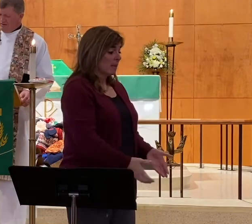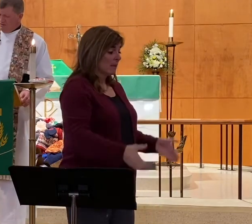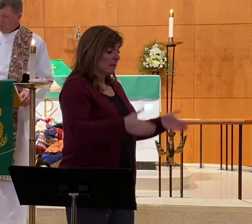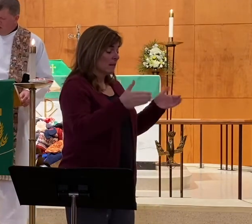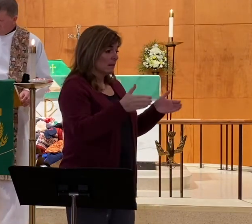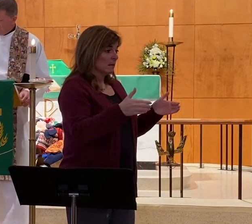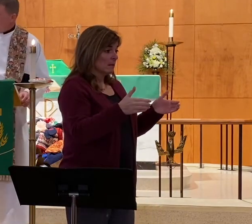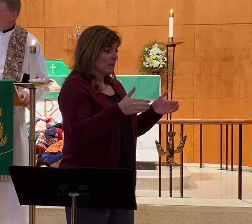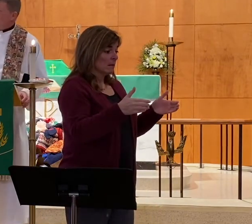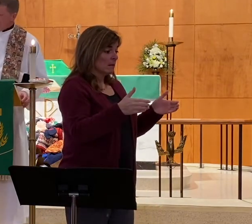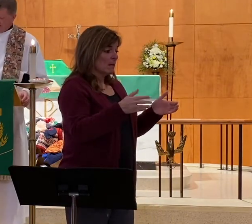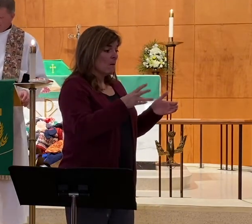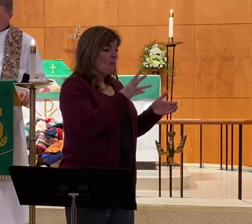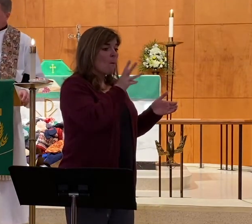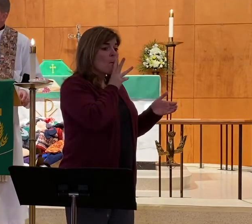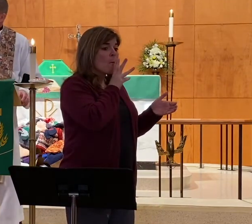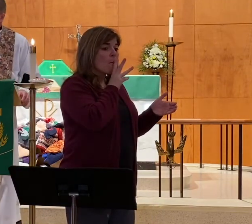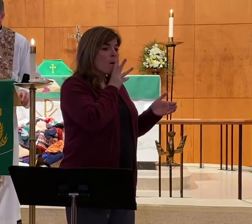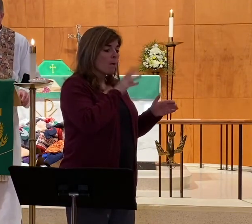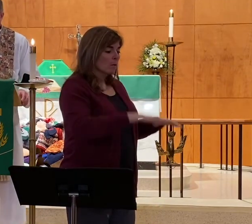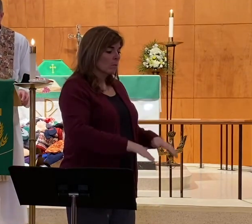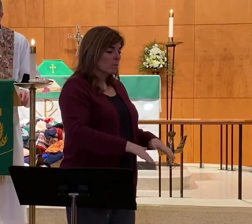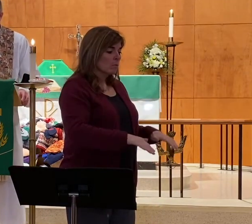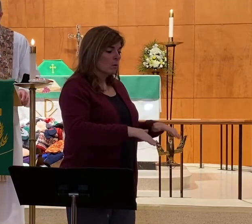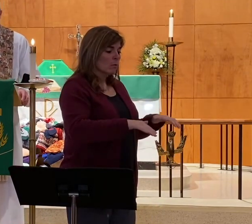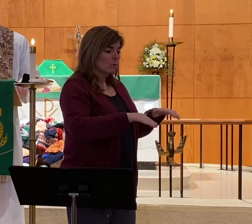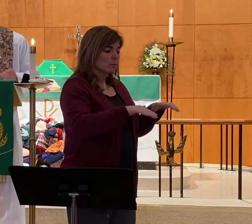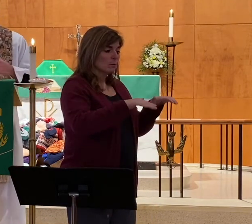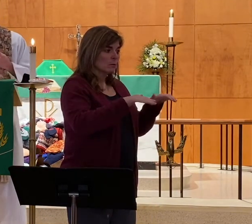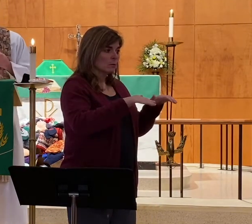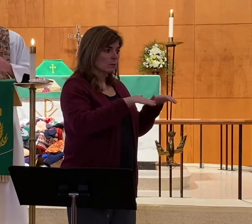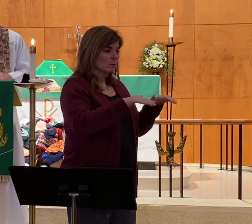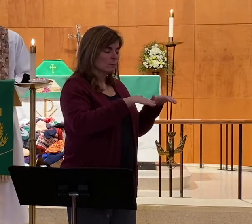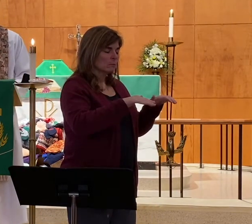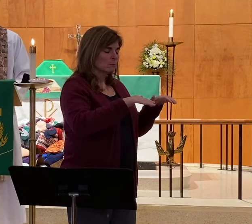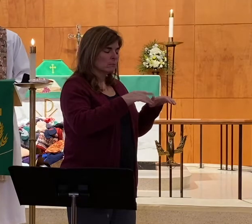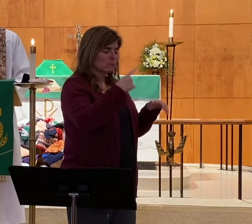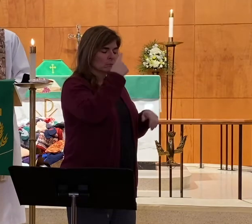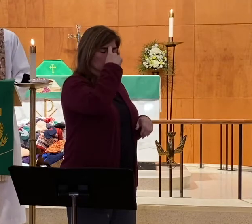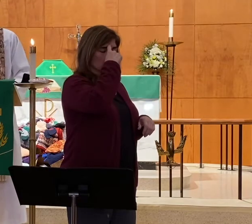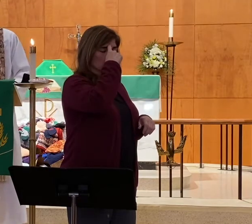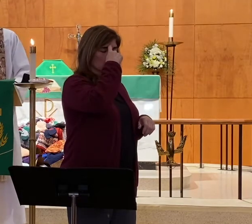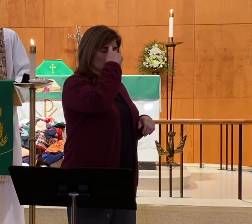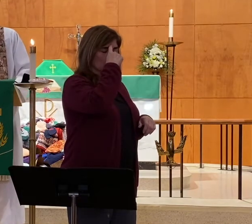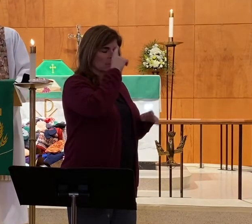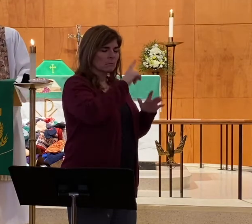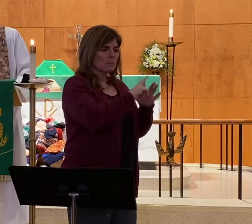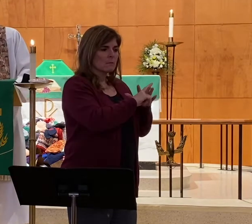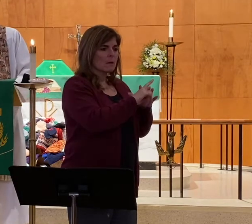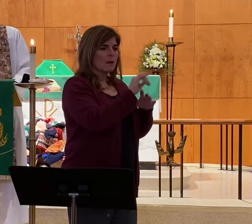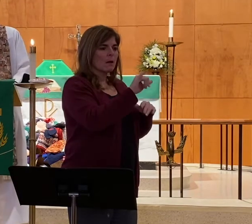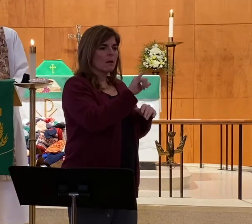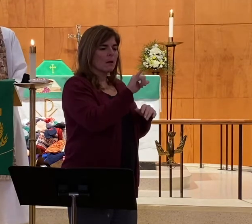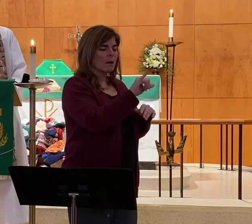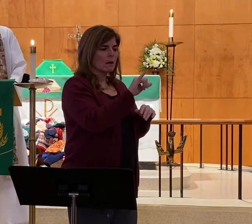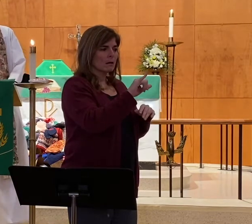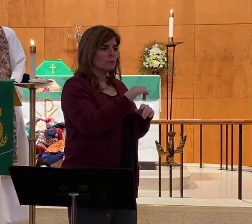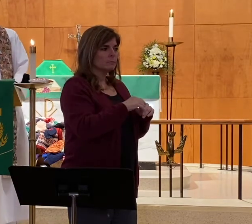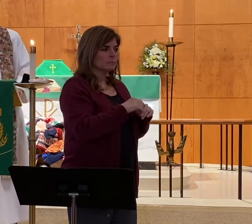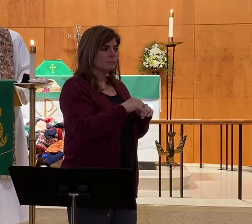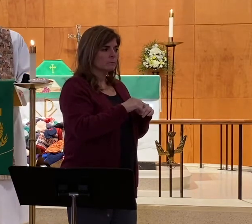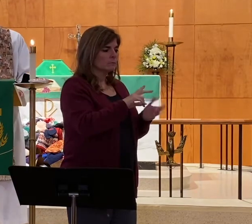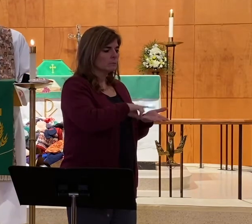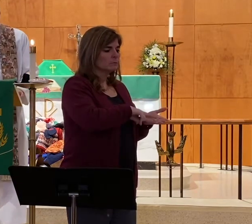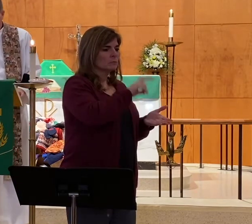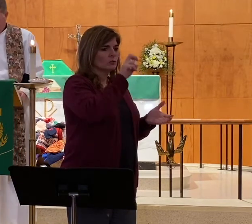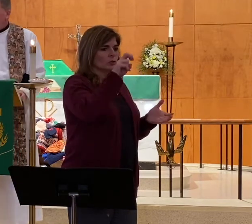the water rose as he sat down, and something clicked in his brain, causing him to jump